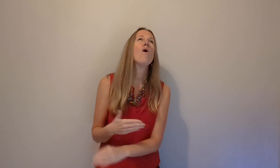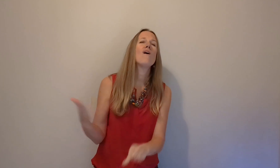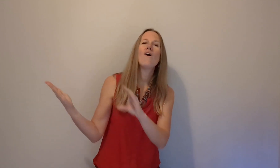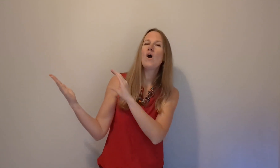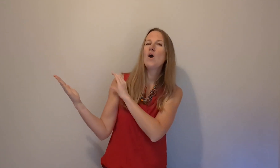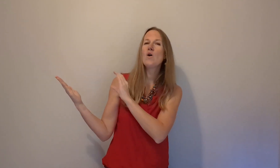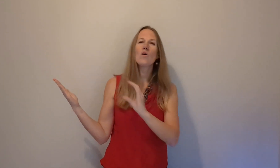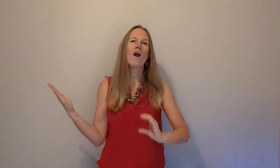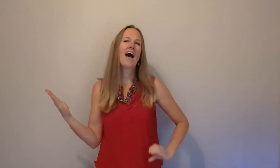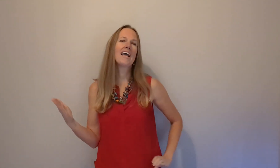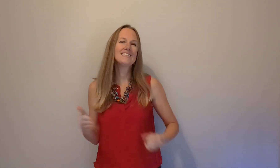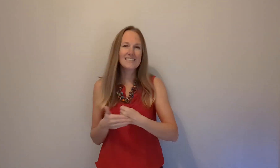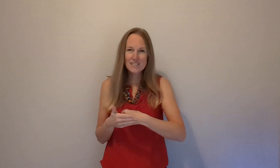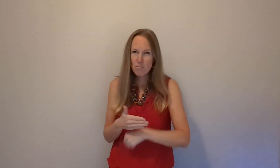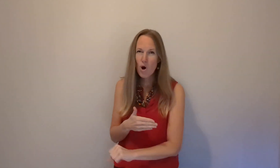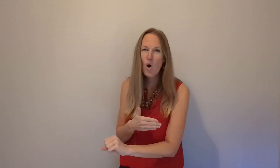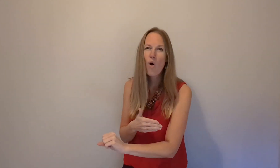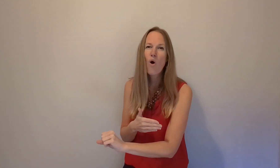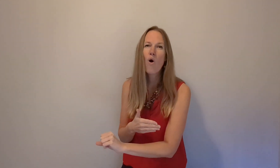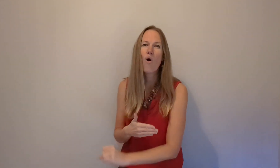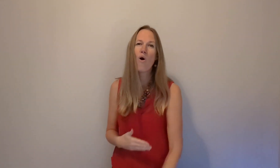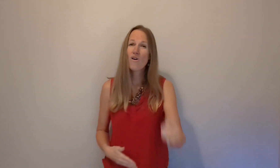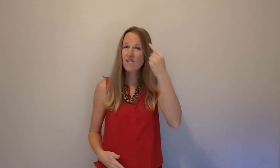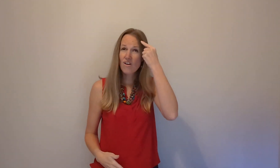born, Christ is born